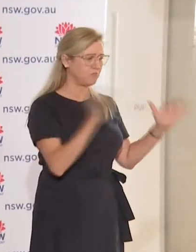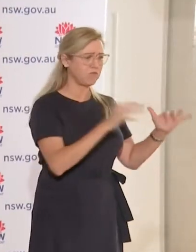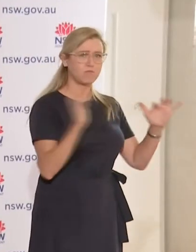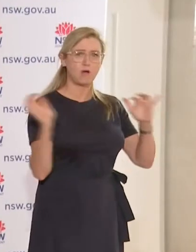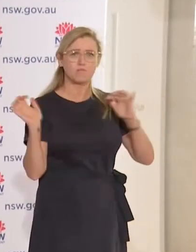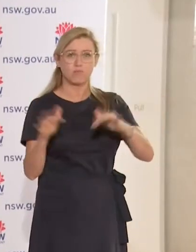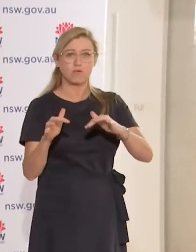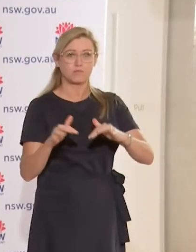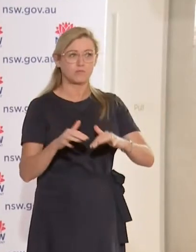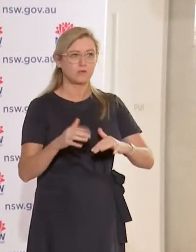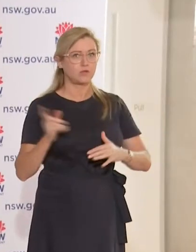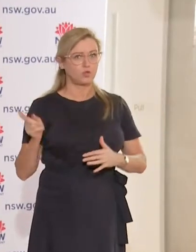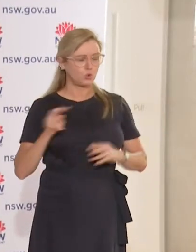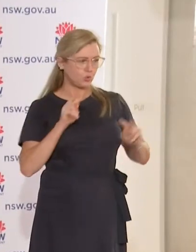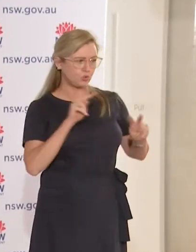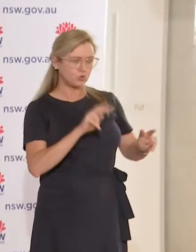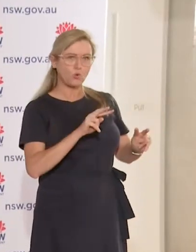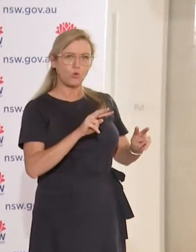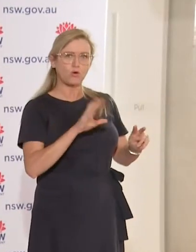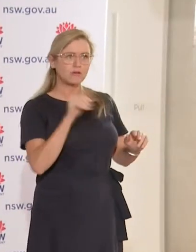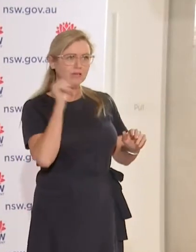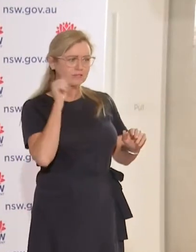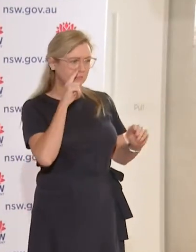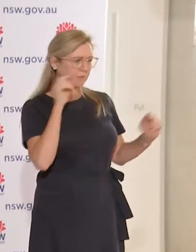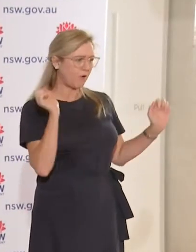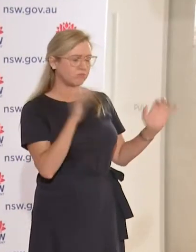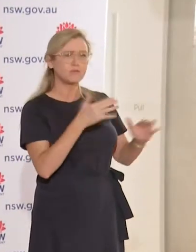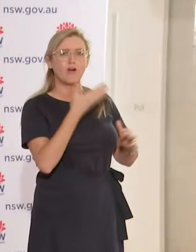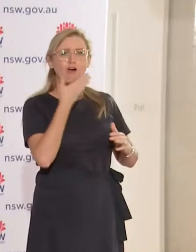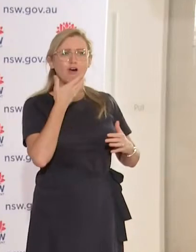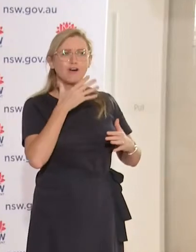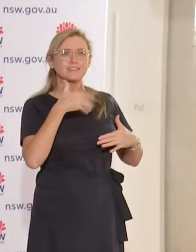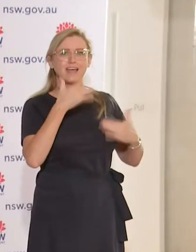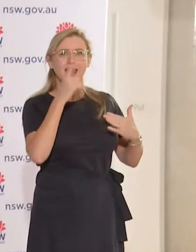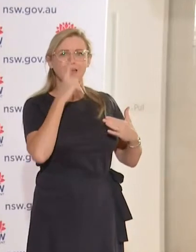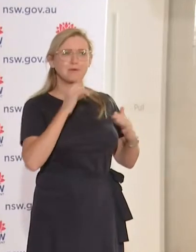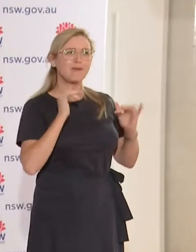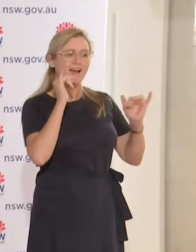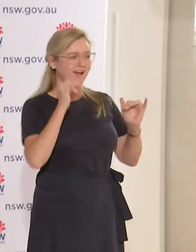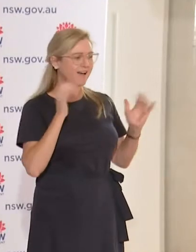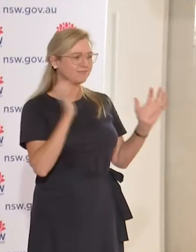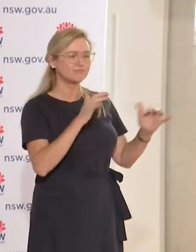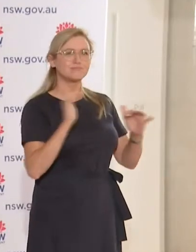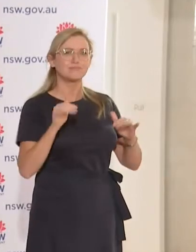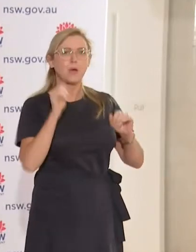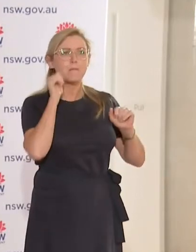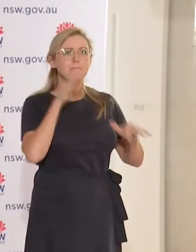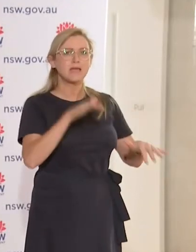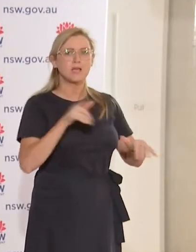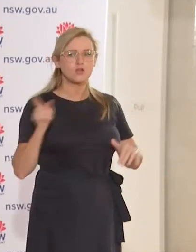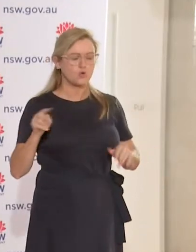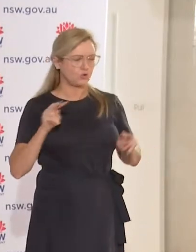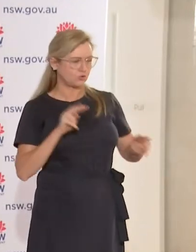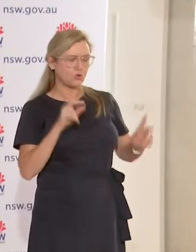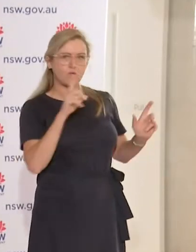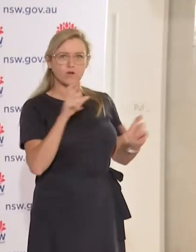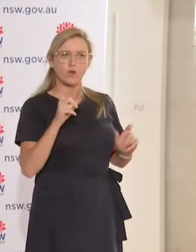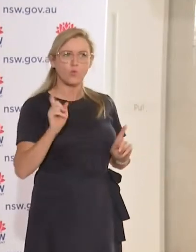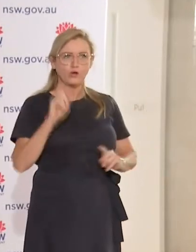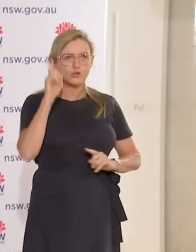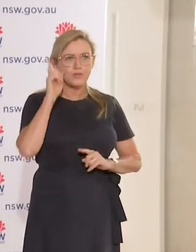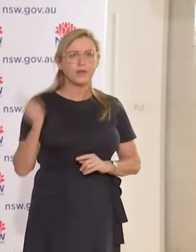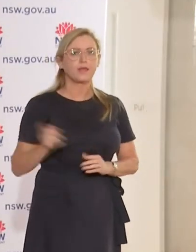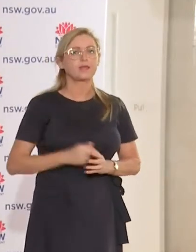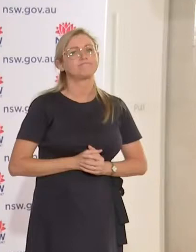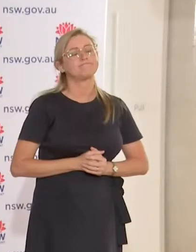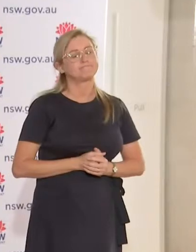temper. I mean, I do ask everyone to just stay with us, and for me also, I